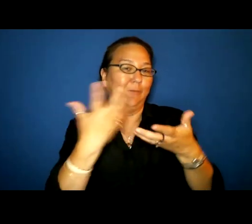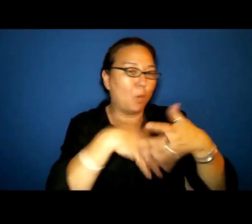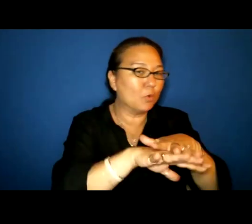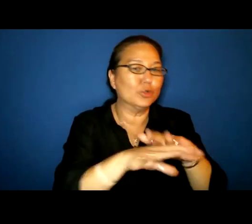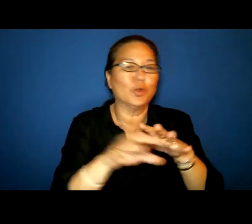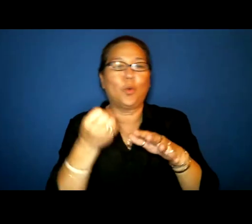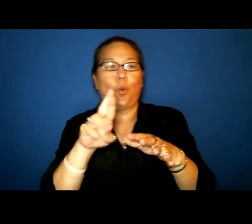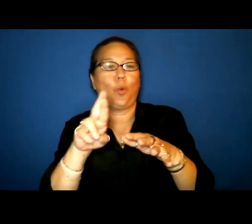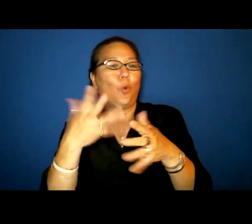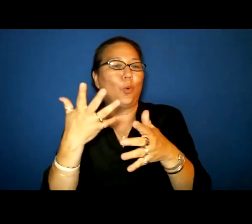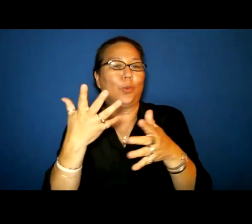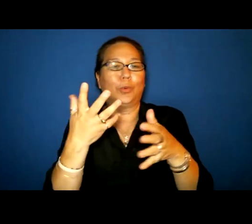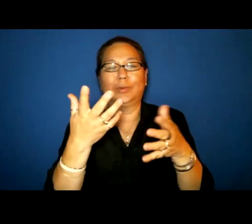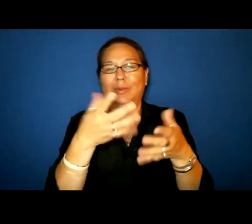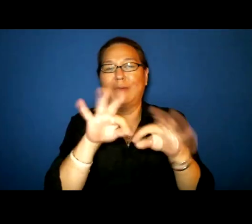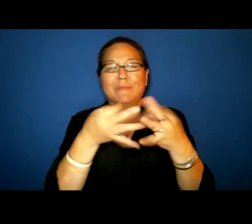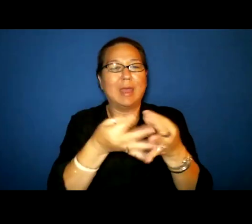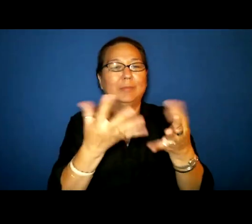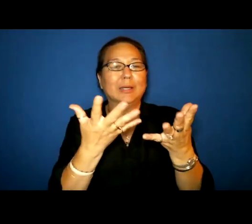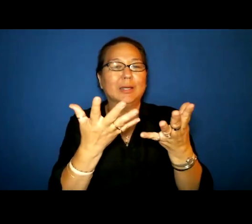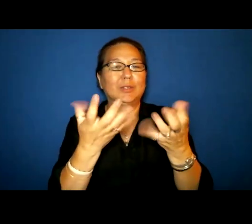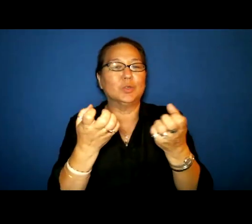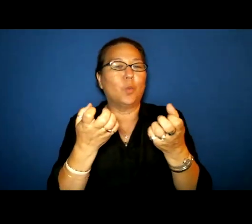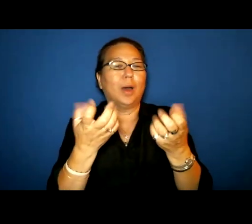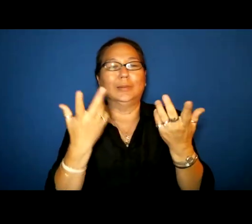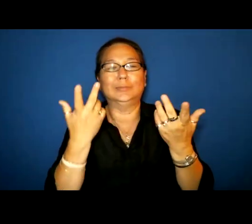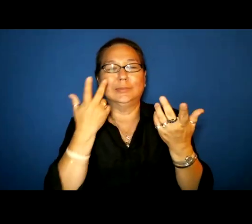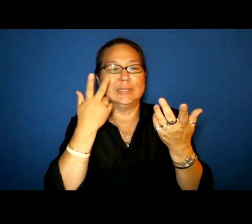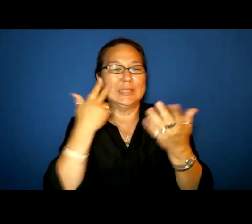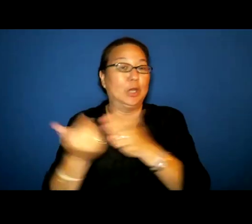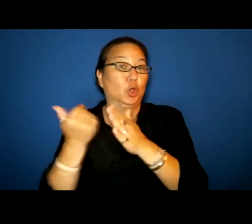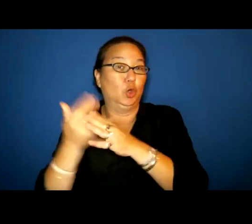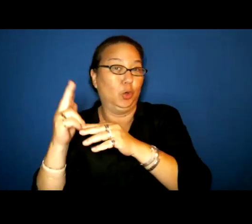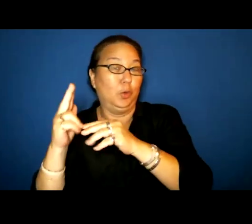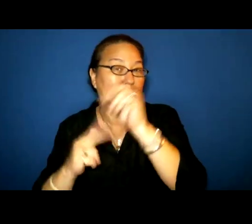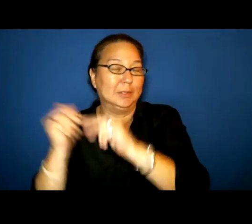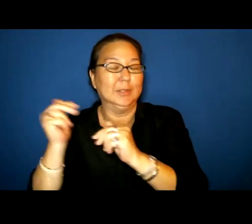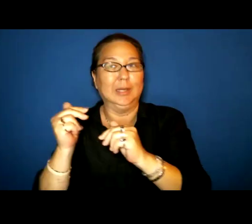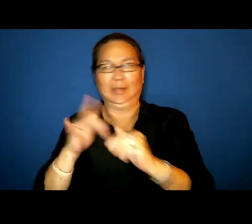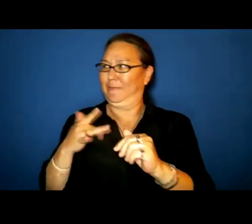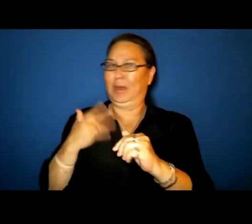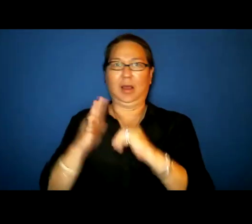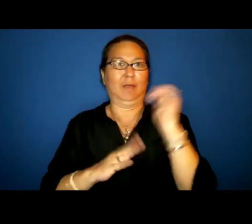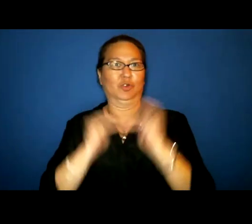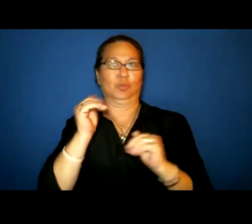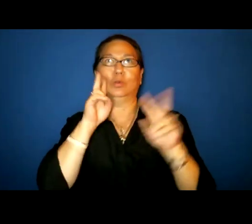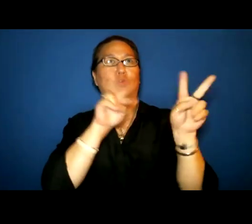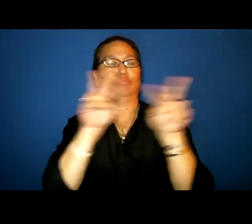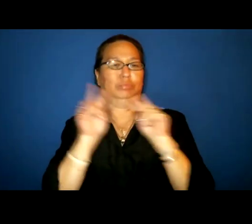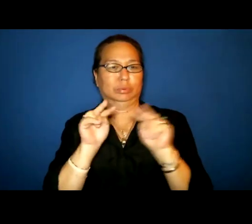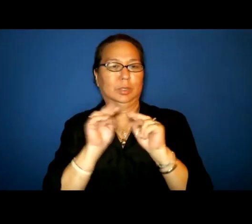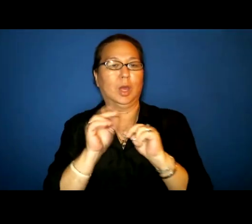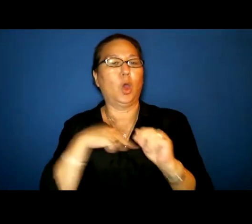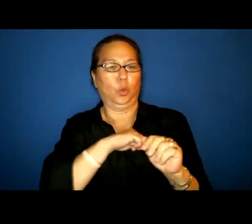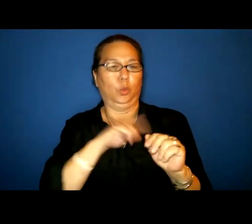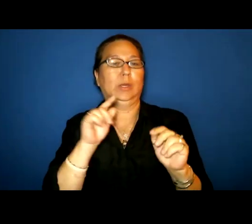and they wanted to transfer, we enabled that to happen. So we've really been working student by student, family by family, as we said we would.